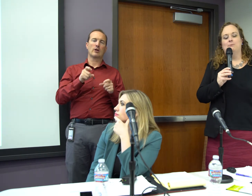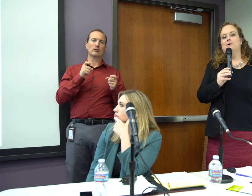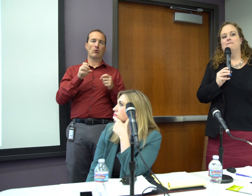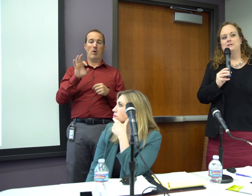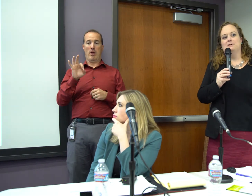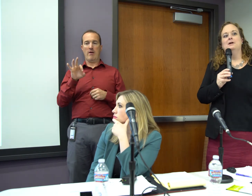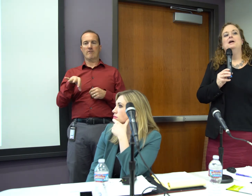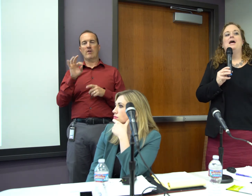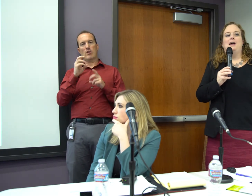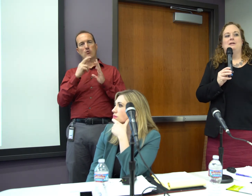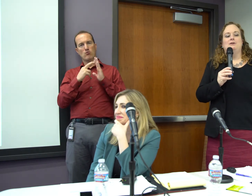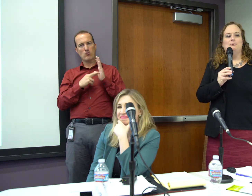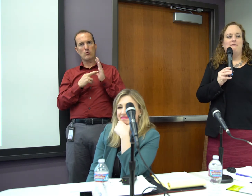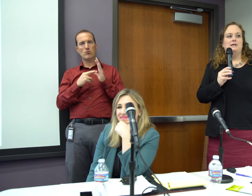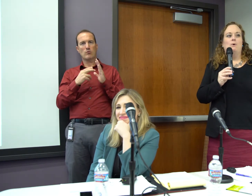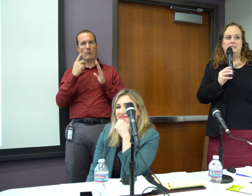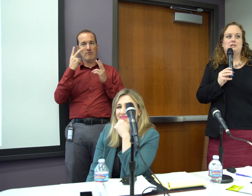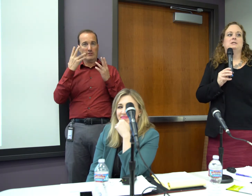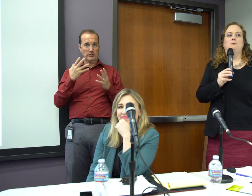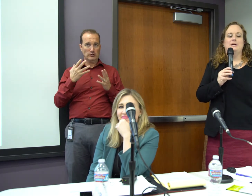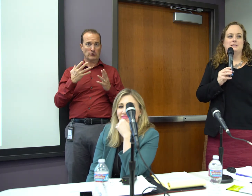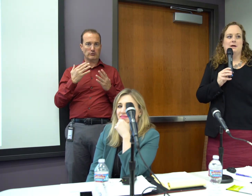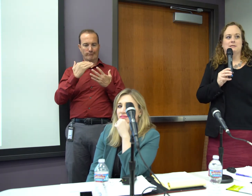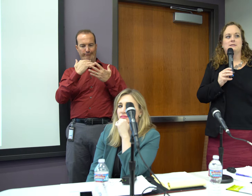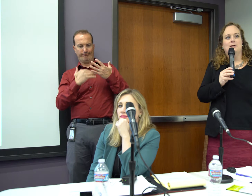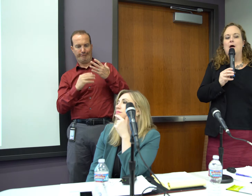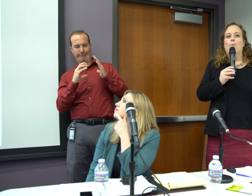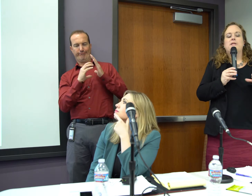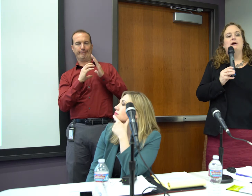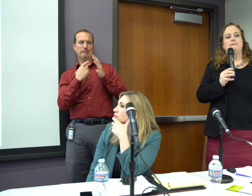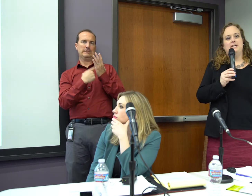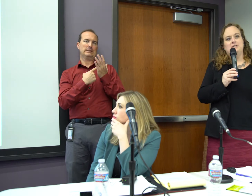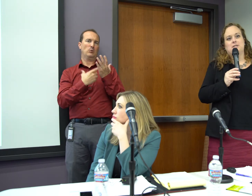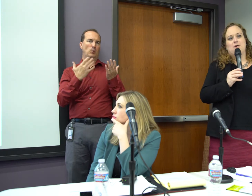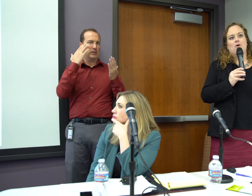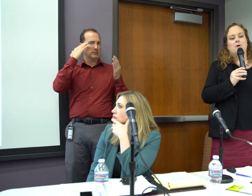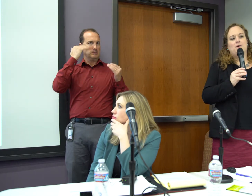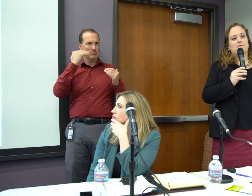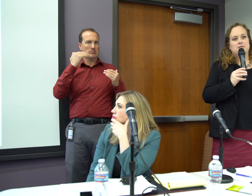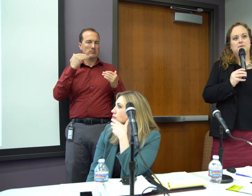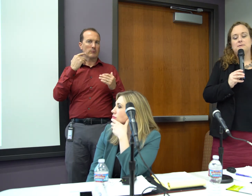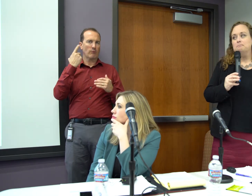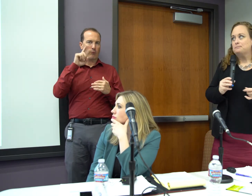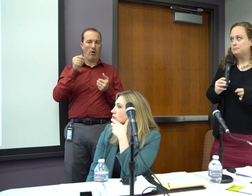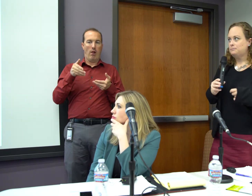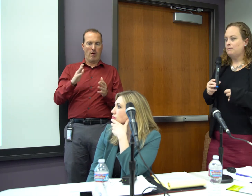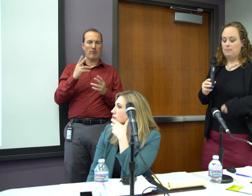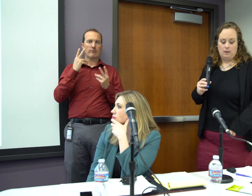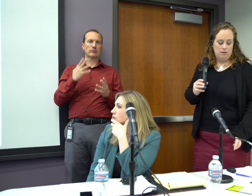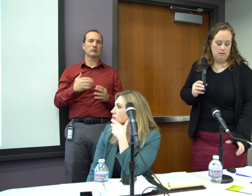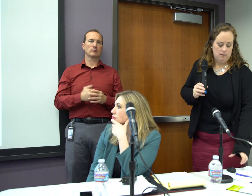and find the word visitor, and you will find a whole section where they discuss what their expectations are regarding visitors.